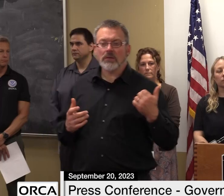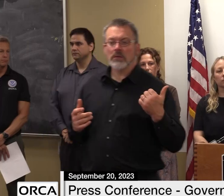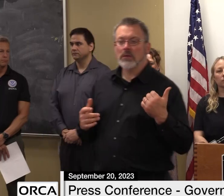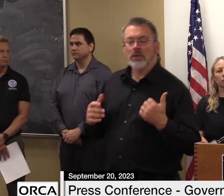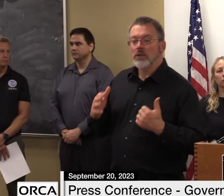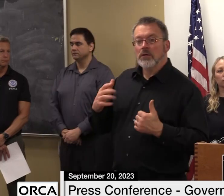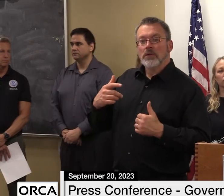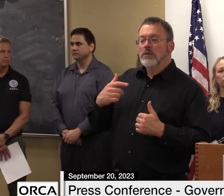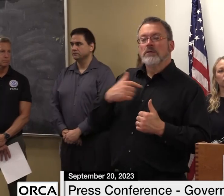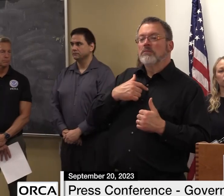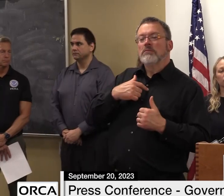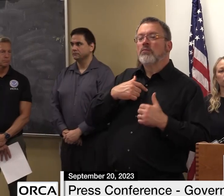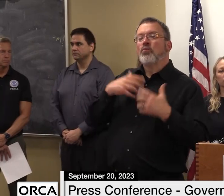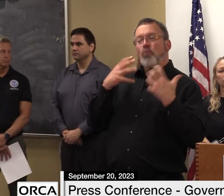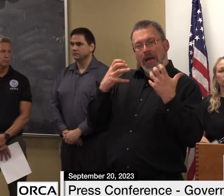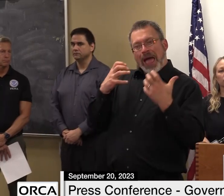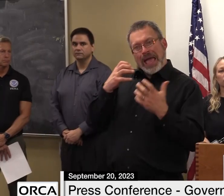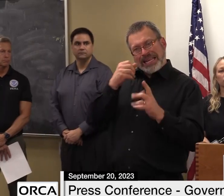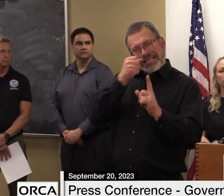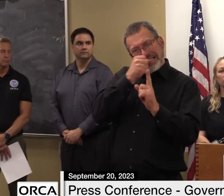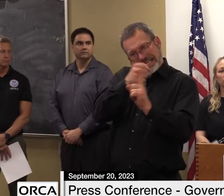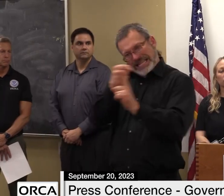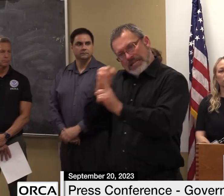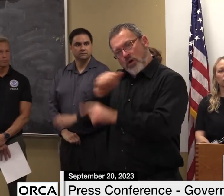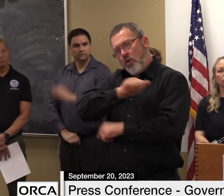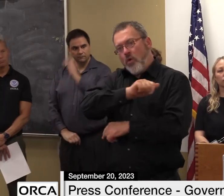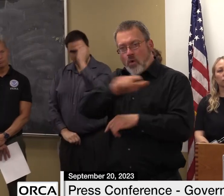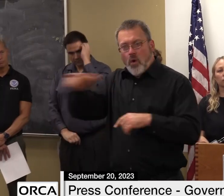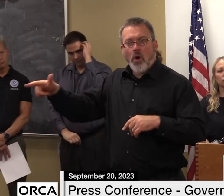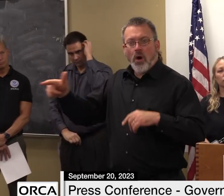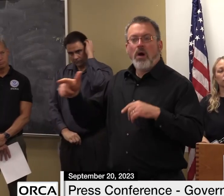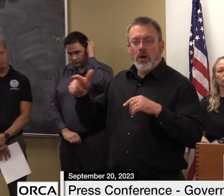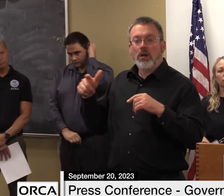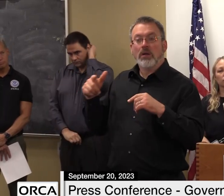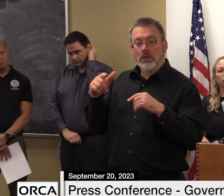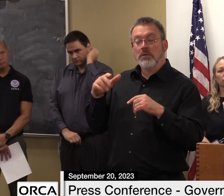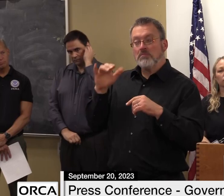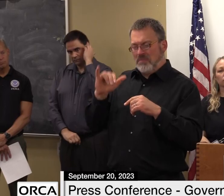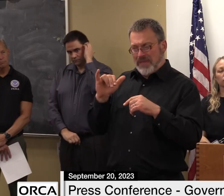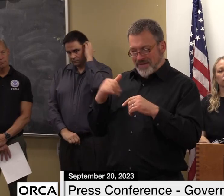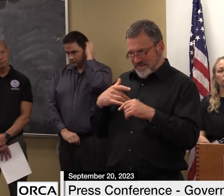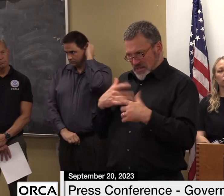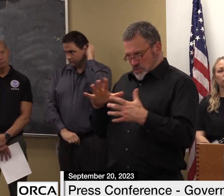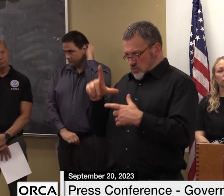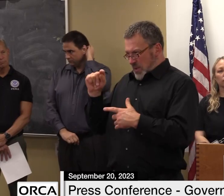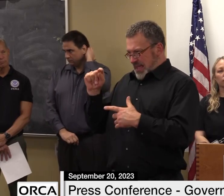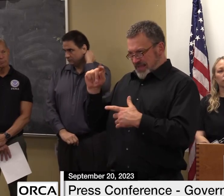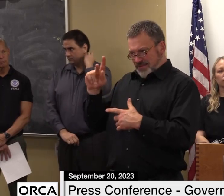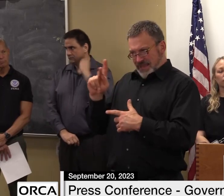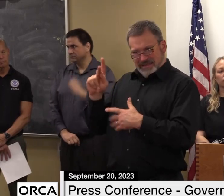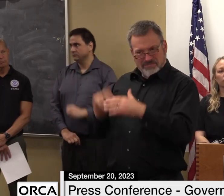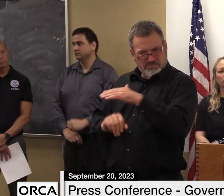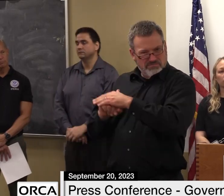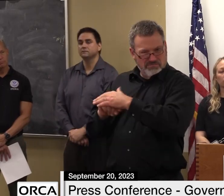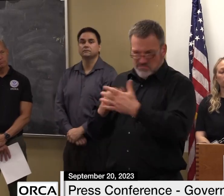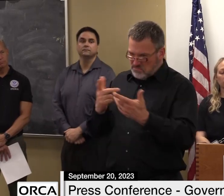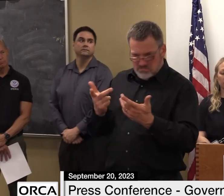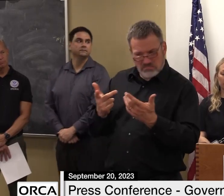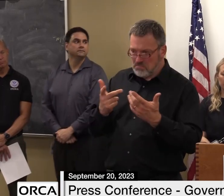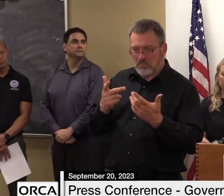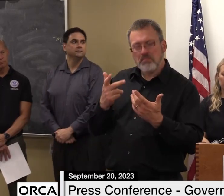this lifting the cap as well as raising it to 30% other than the higher end, which Commissioner